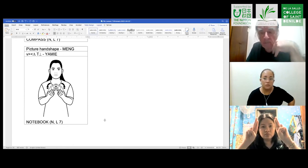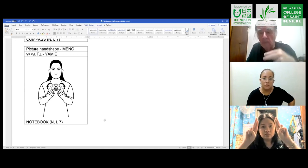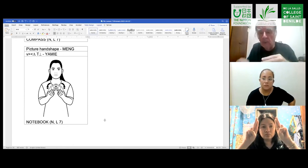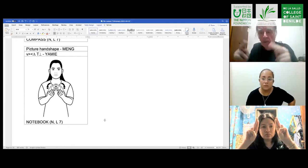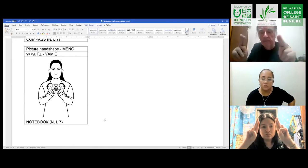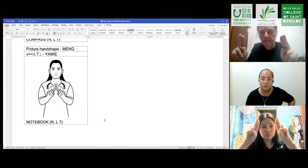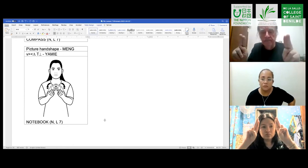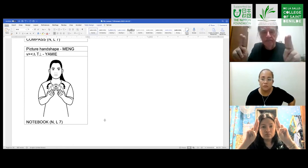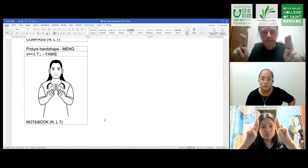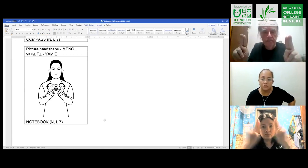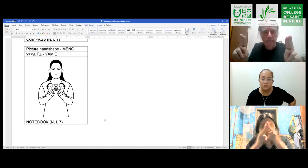This is the handshake for notebook.